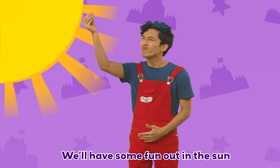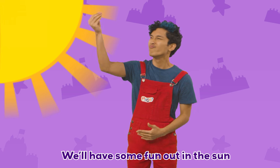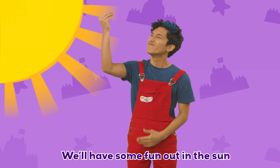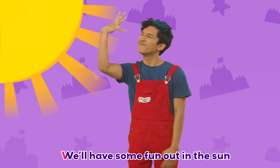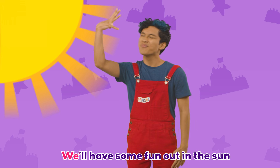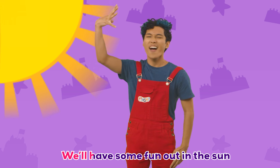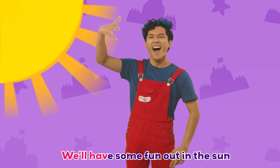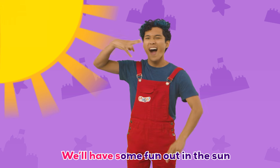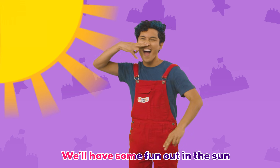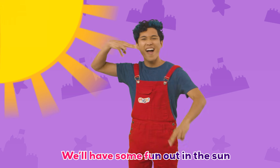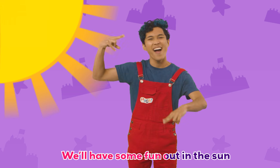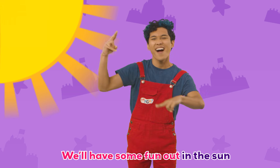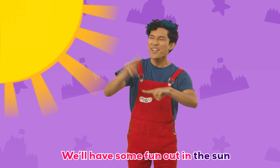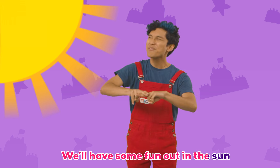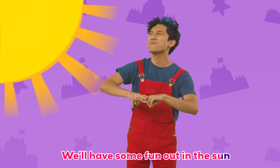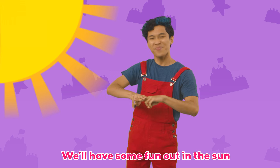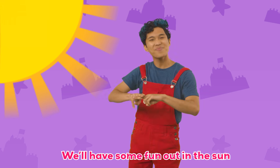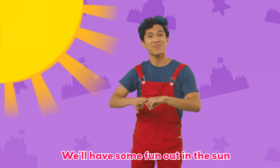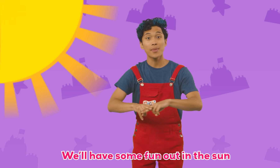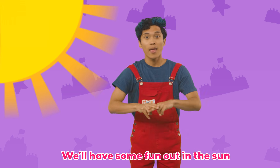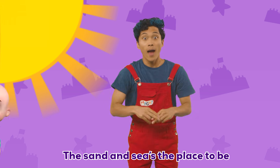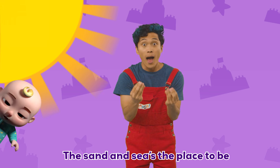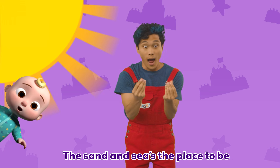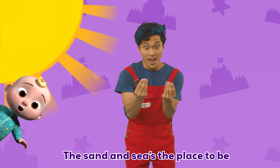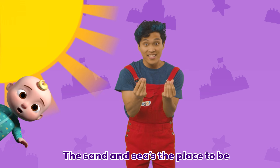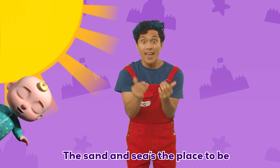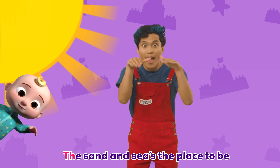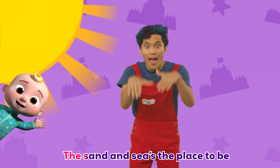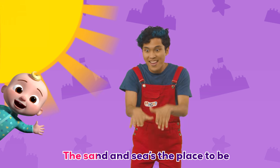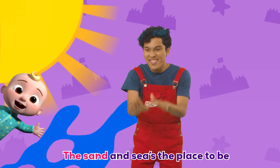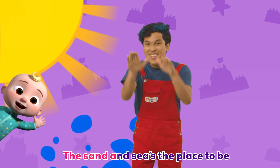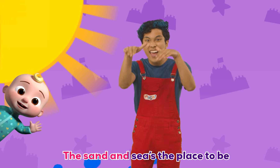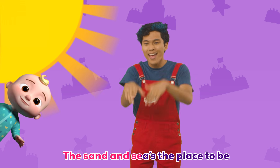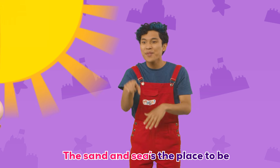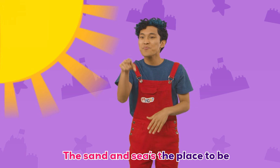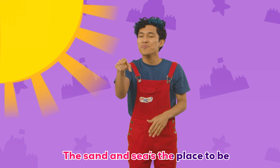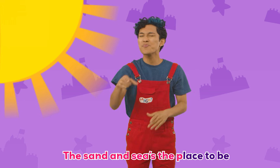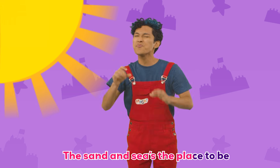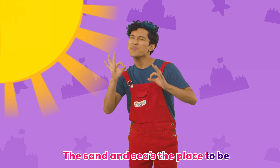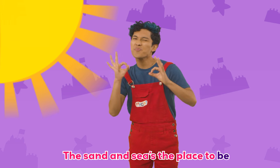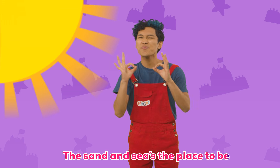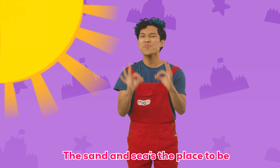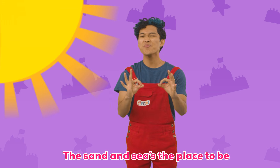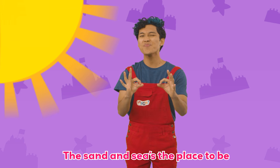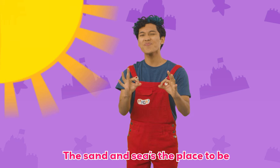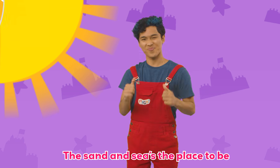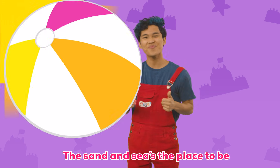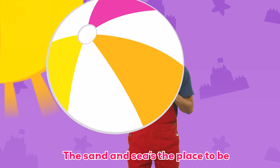we'll have some fun out in the sun. The sand and sea's the place to be.